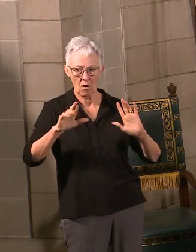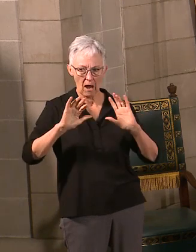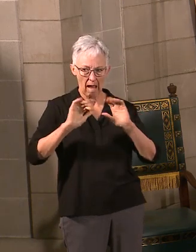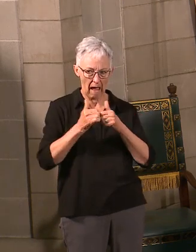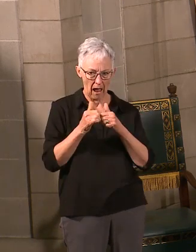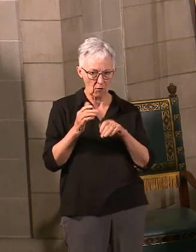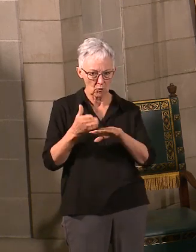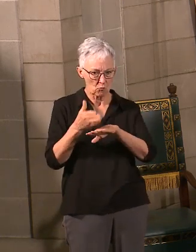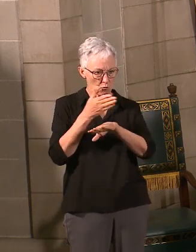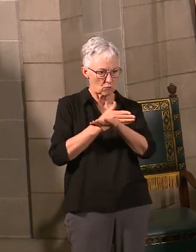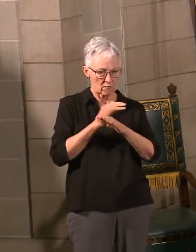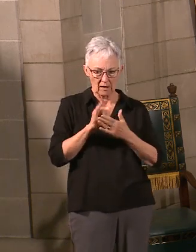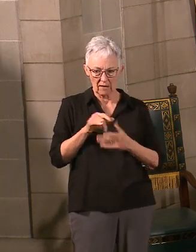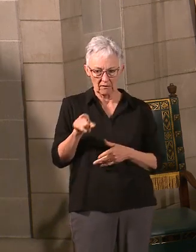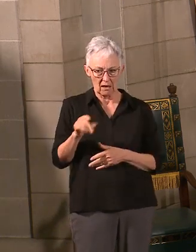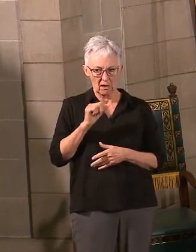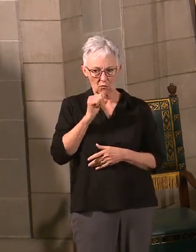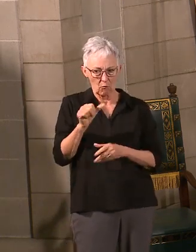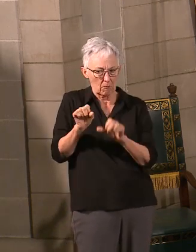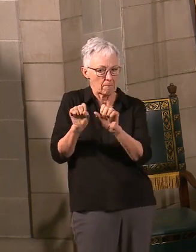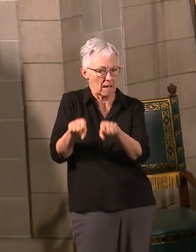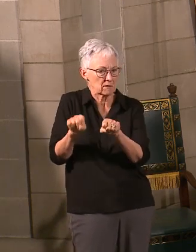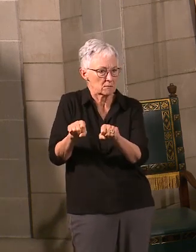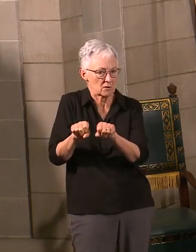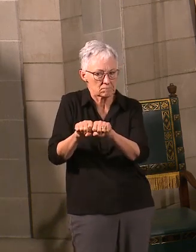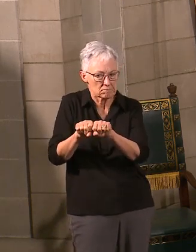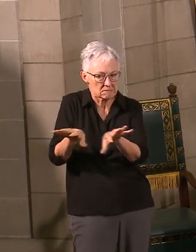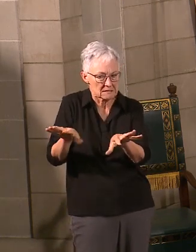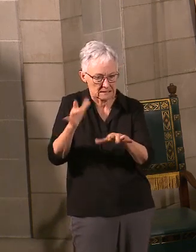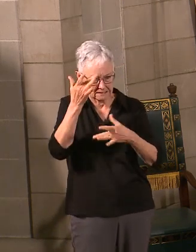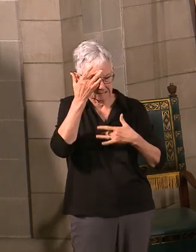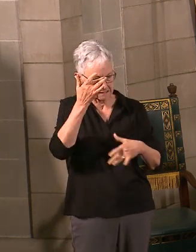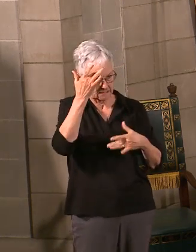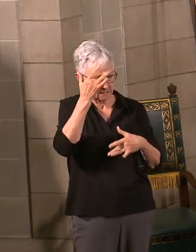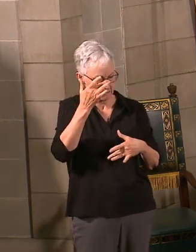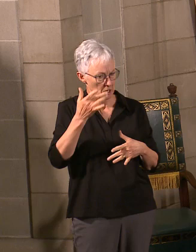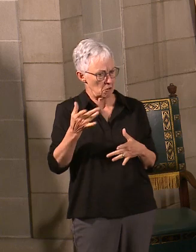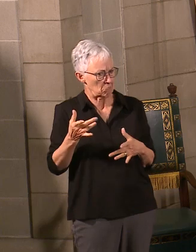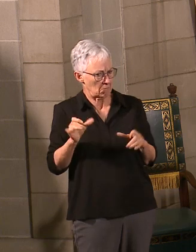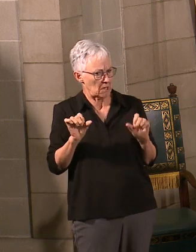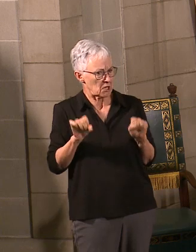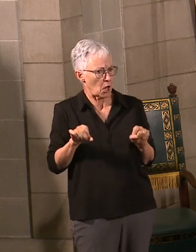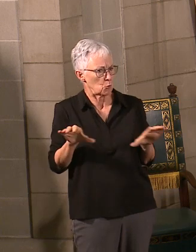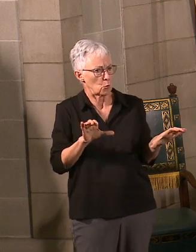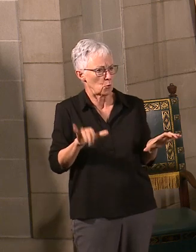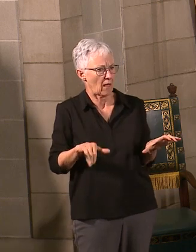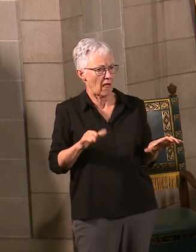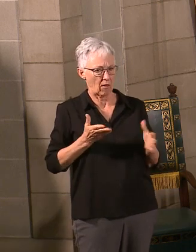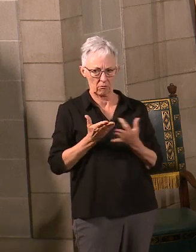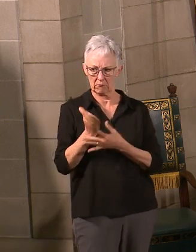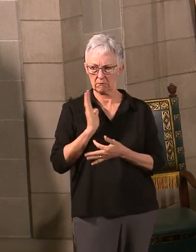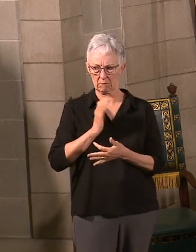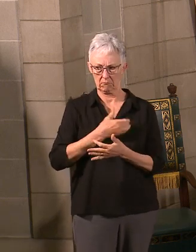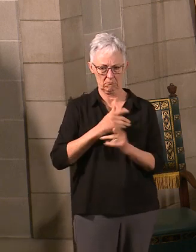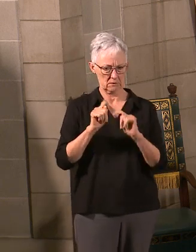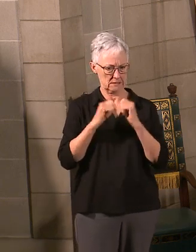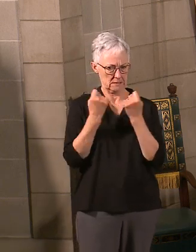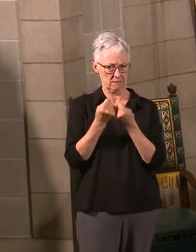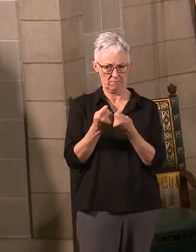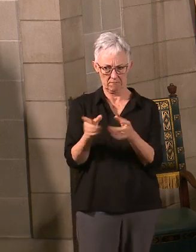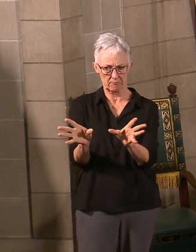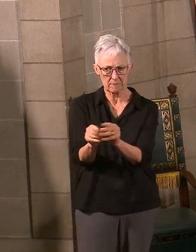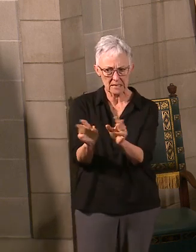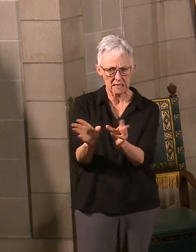this with business processes, so there's already really kind of a way to do that through our team huddles and so forth. Talk to